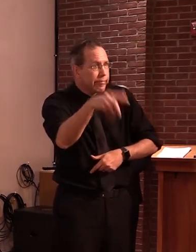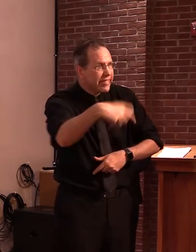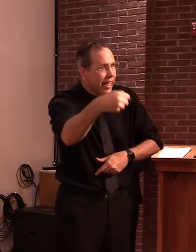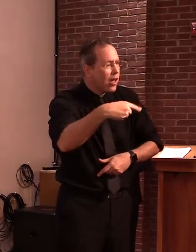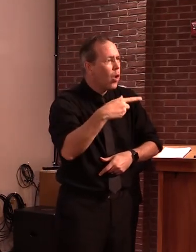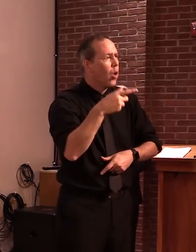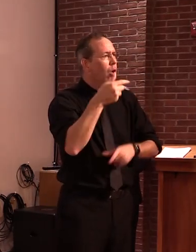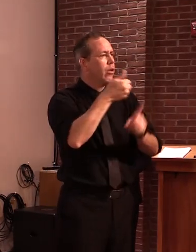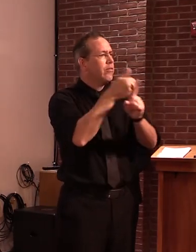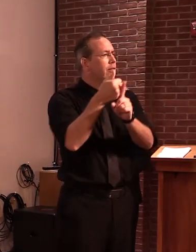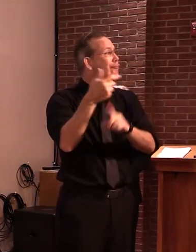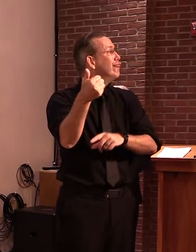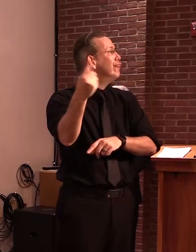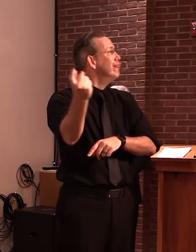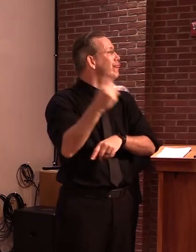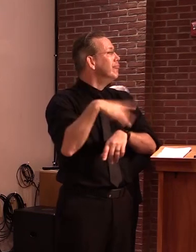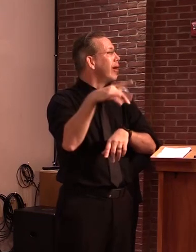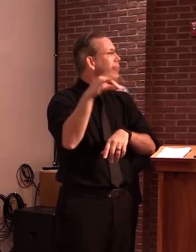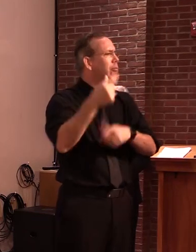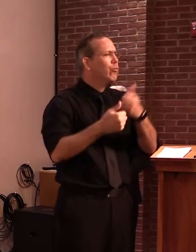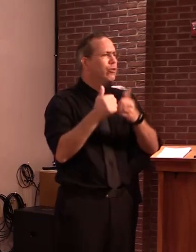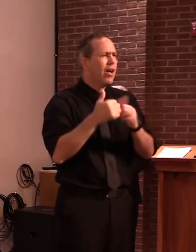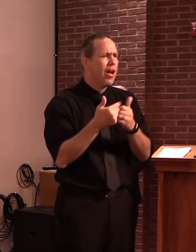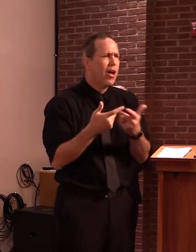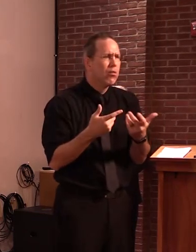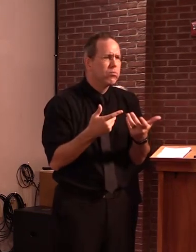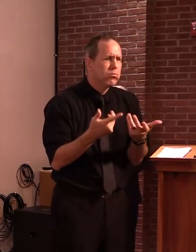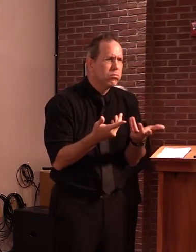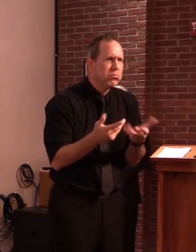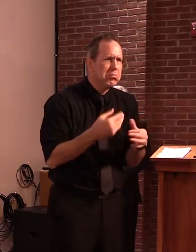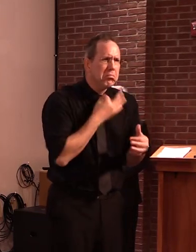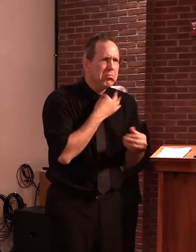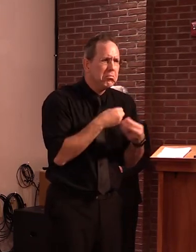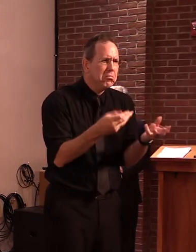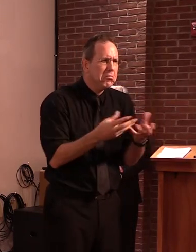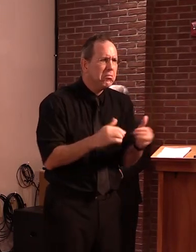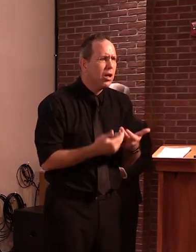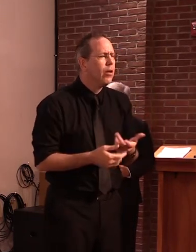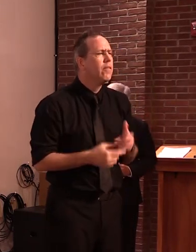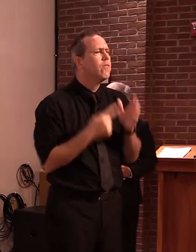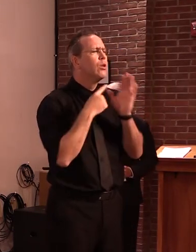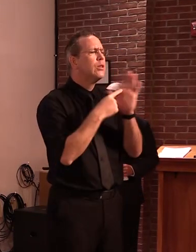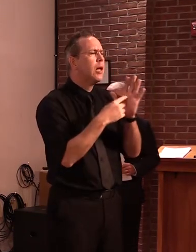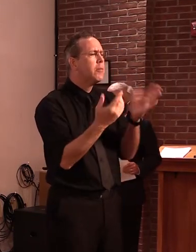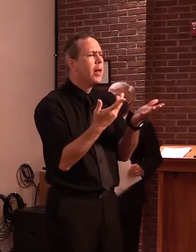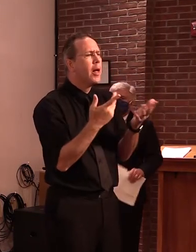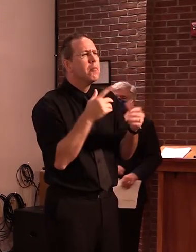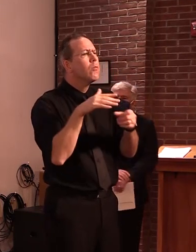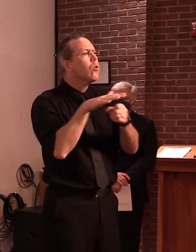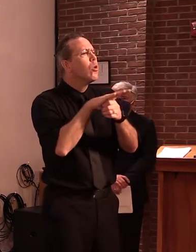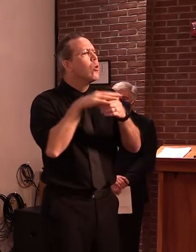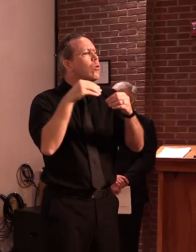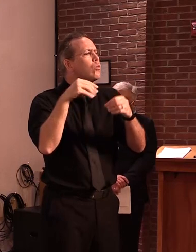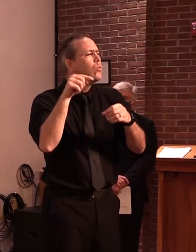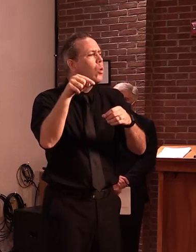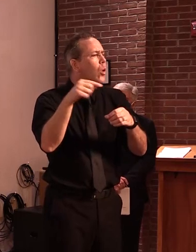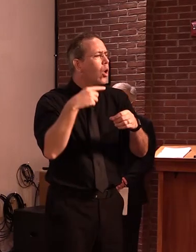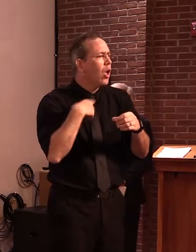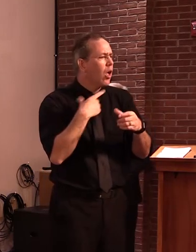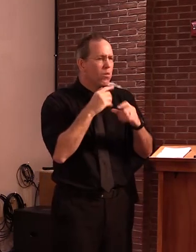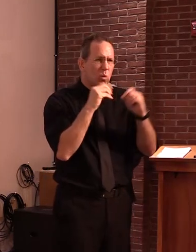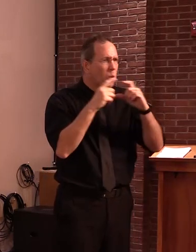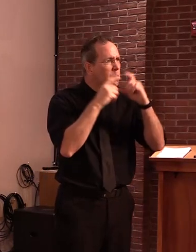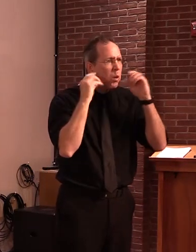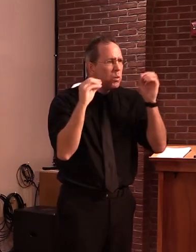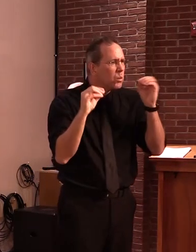High-profile public places like convenience stores where we see a large number of people walking in without them, without masks